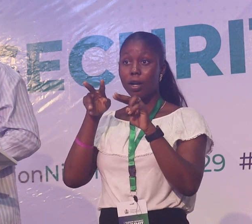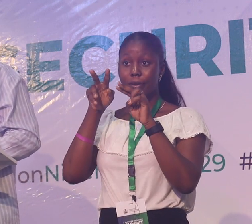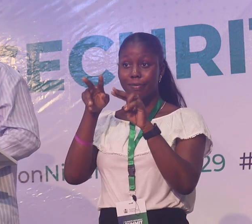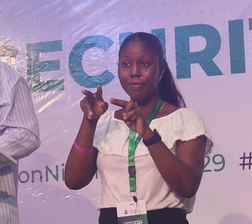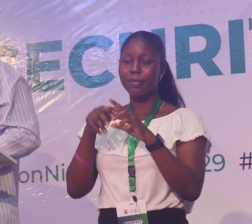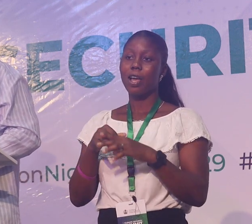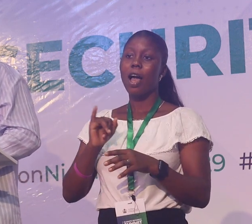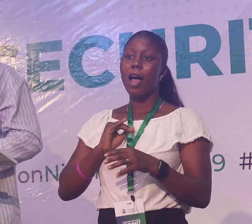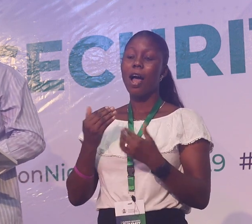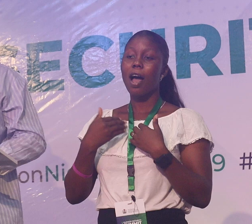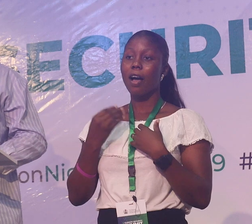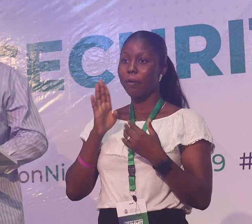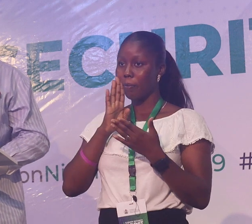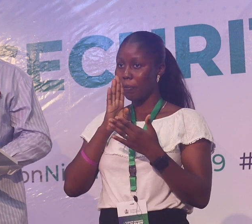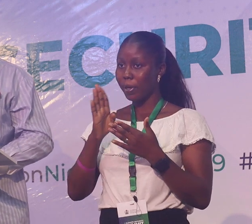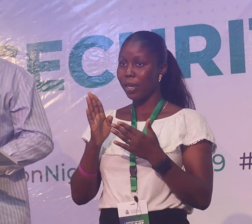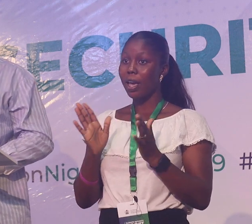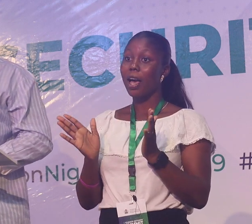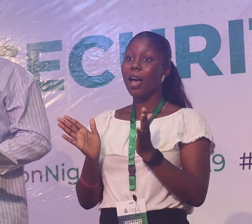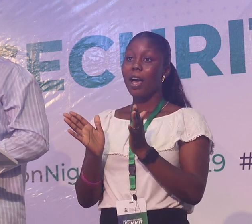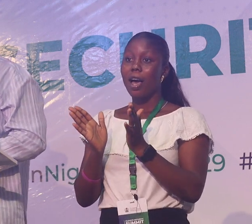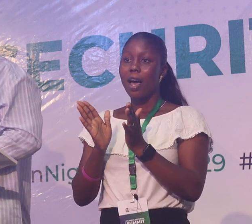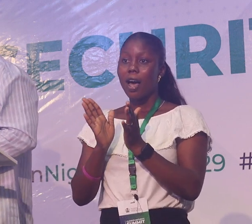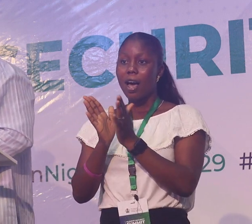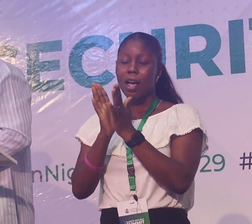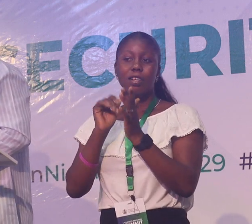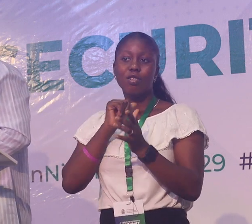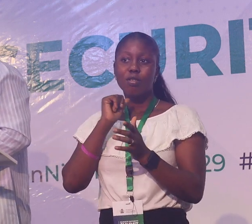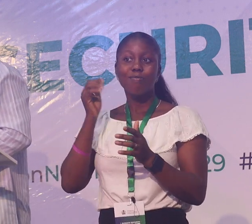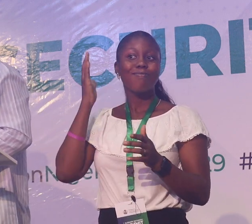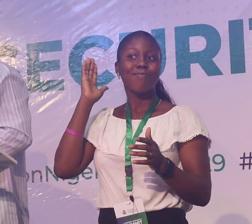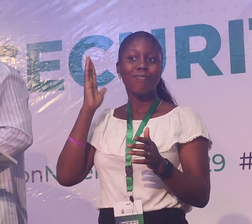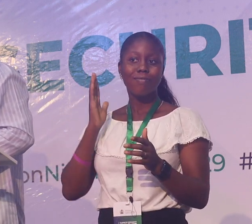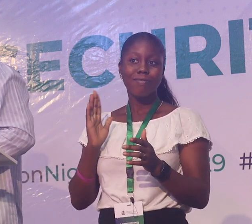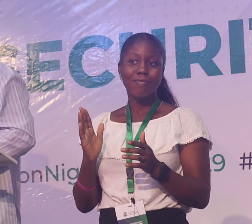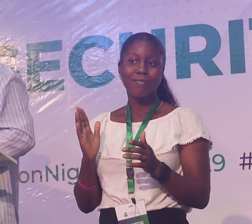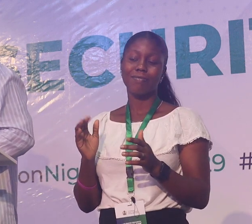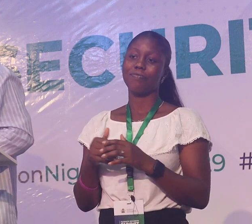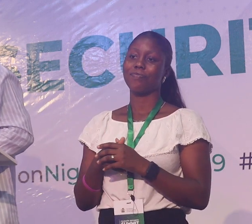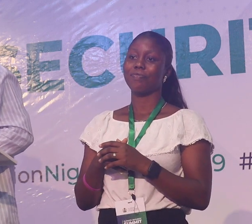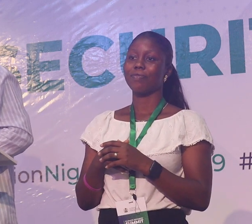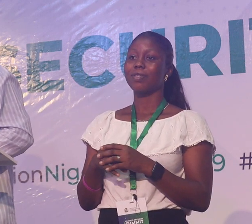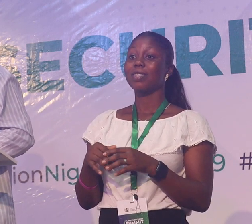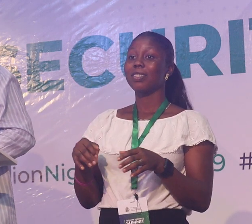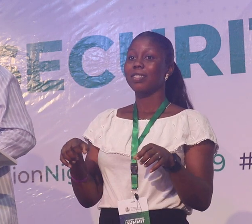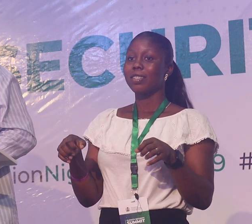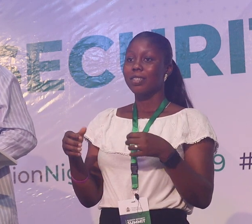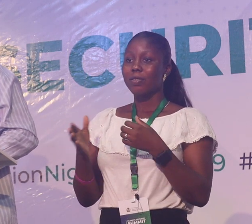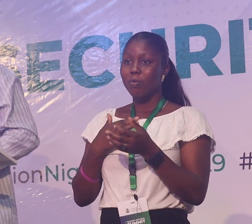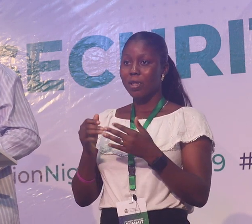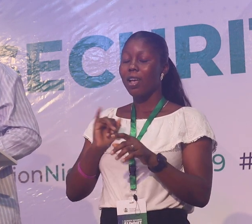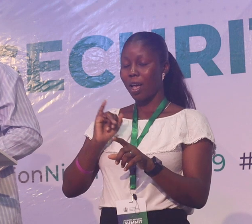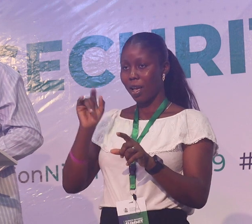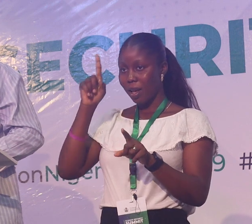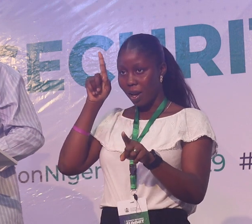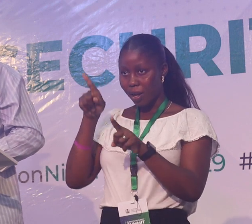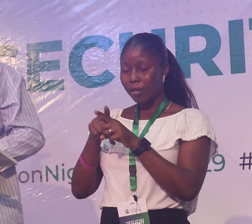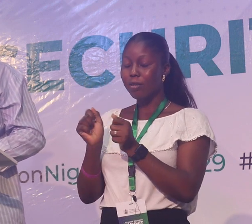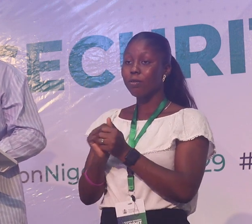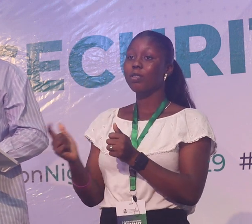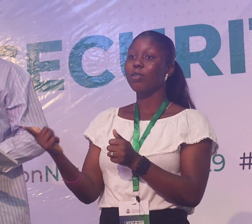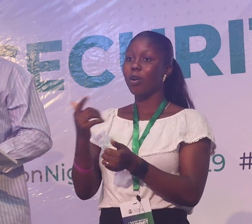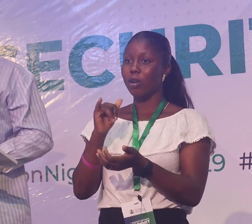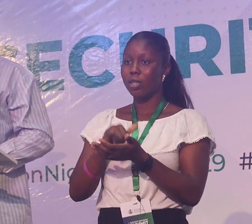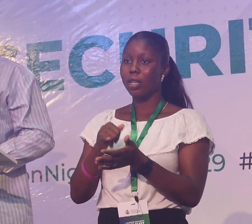asked not to give a lecture, as my colleague did, even though I agree with all that he said. But mine